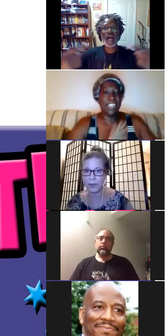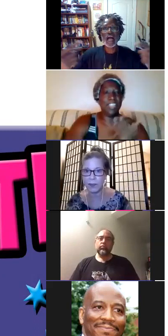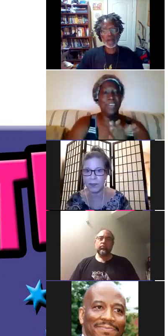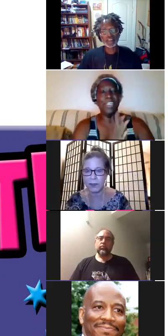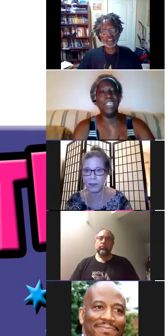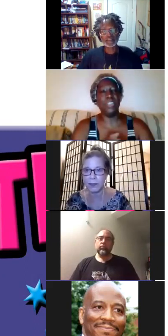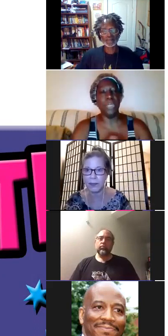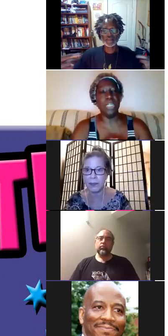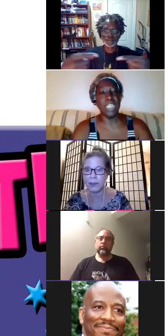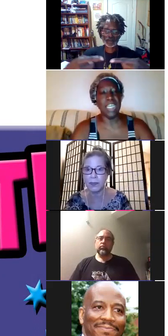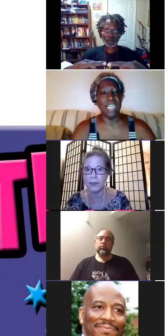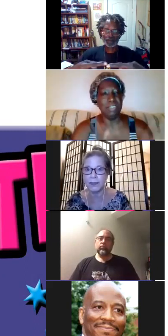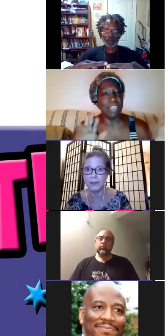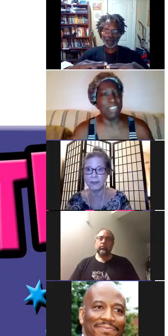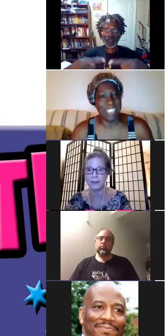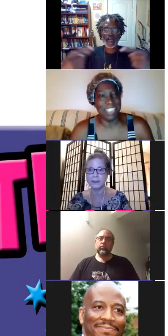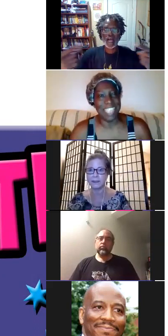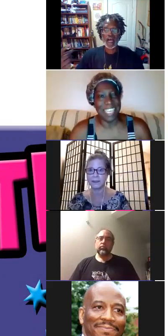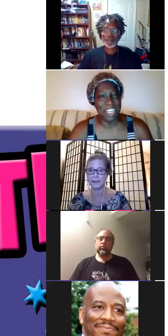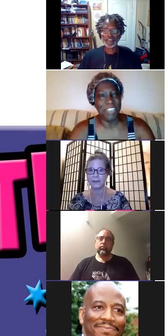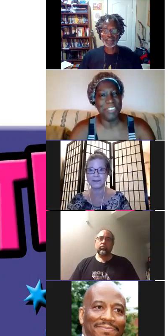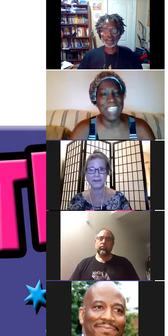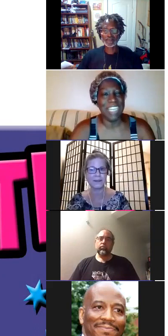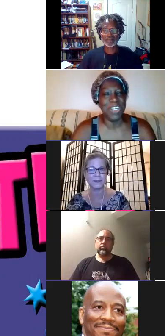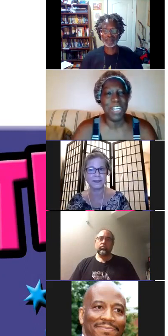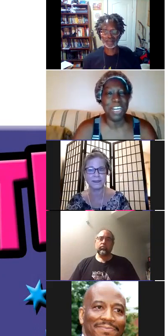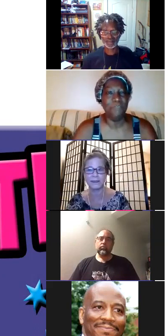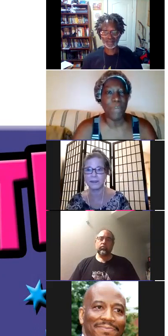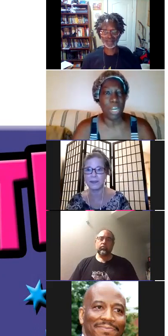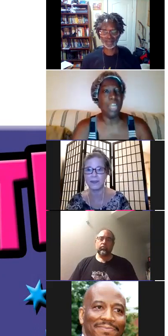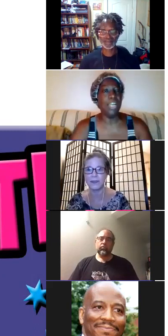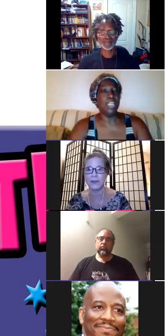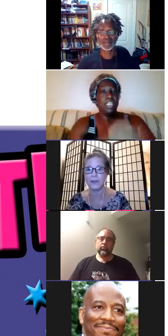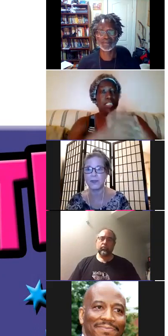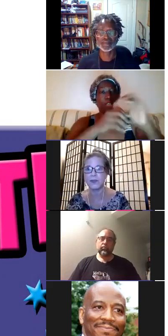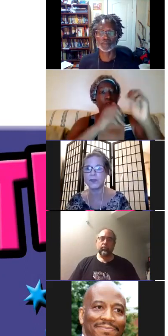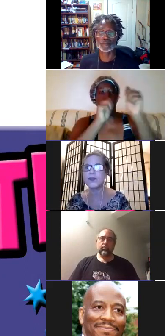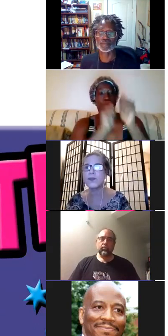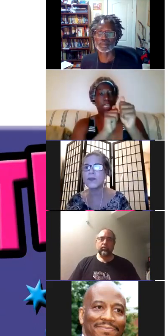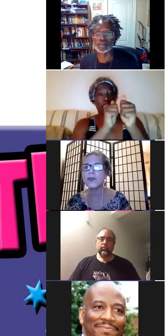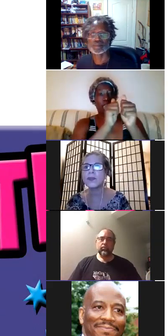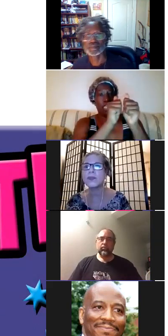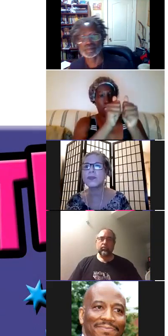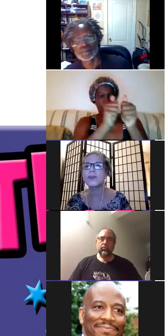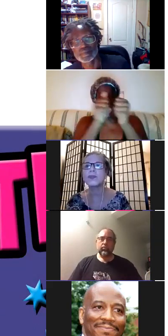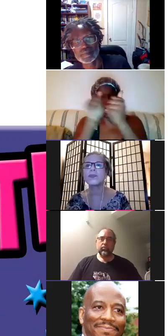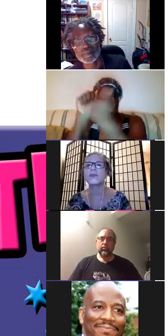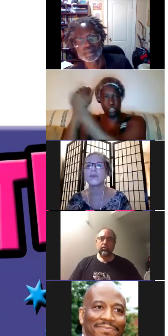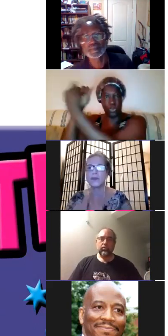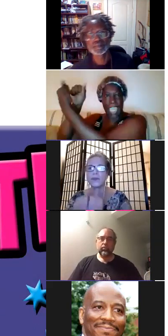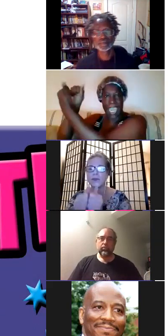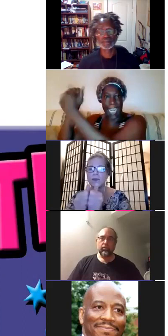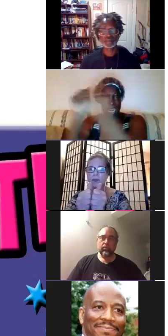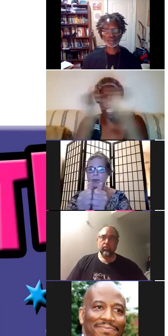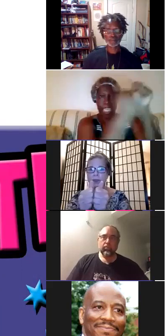Okay, so the words that I did include are far. So it would be, you take your